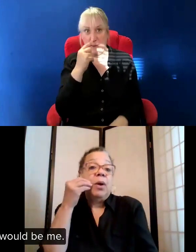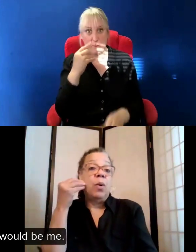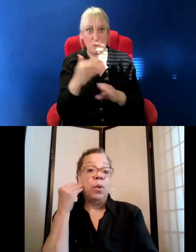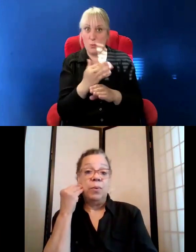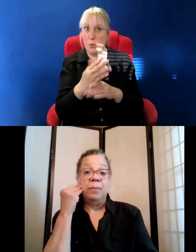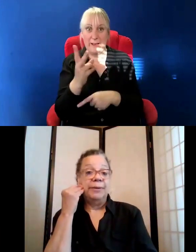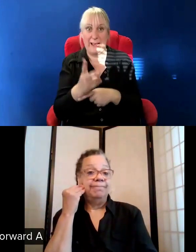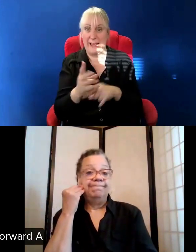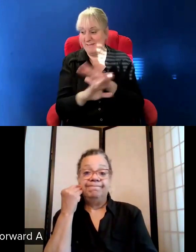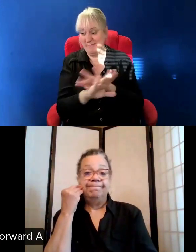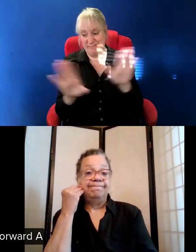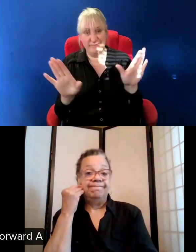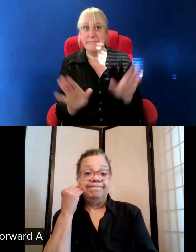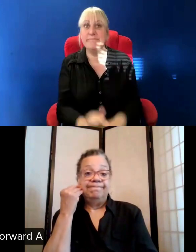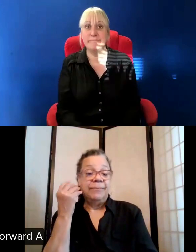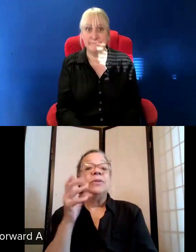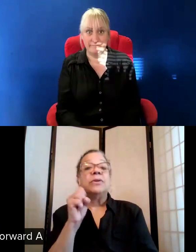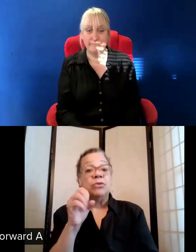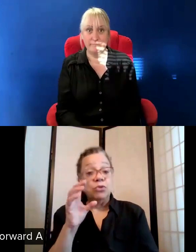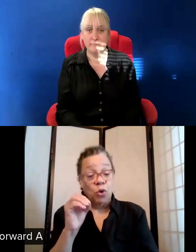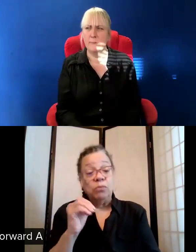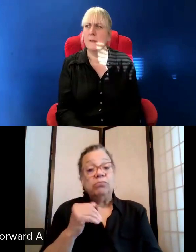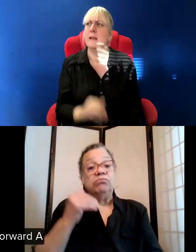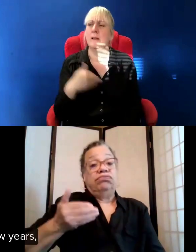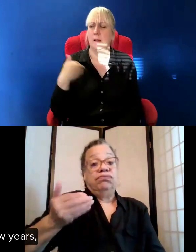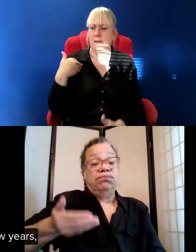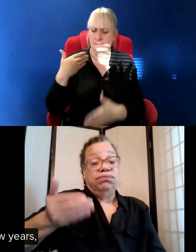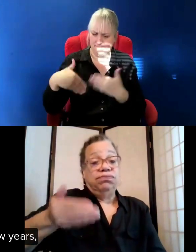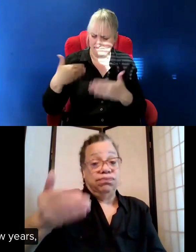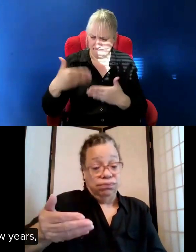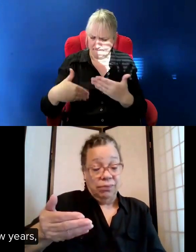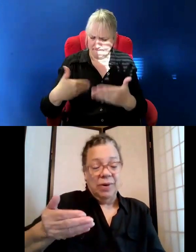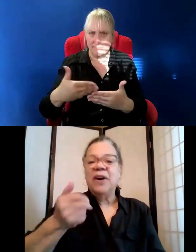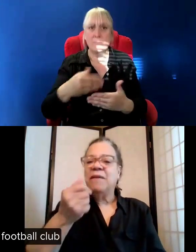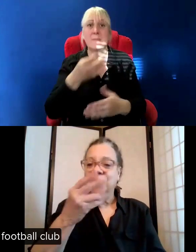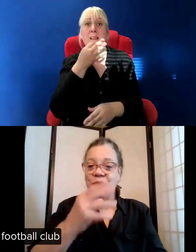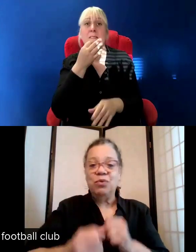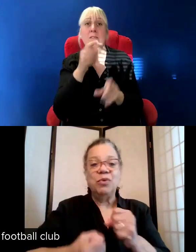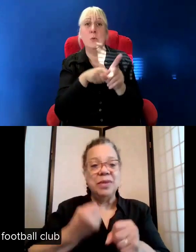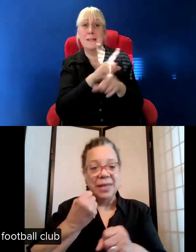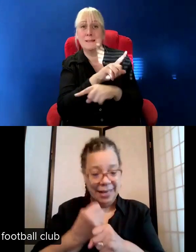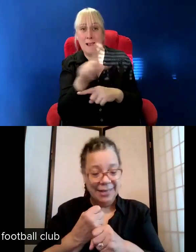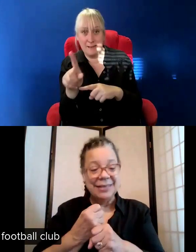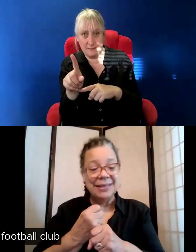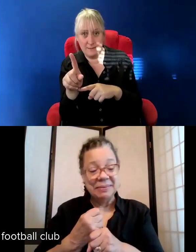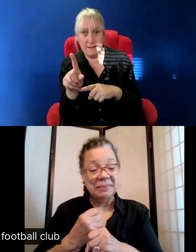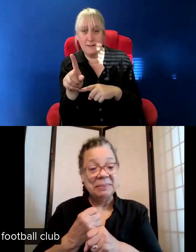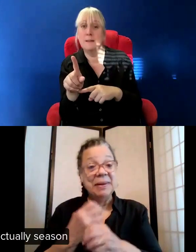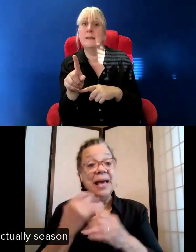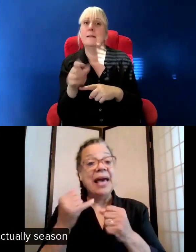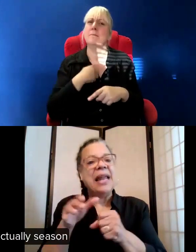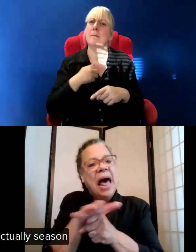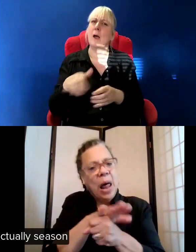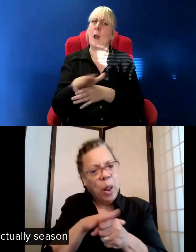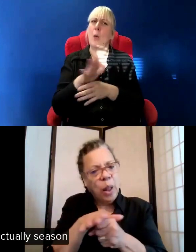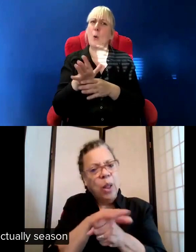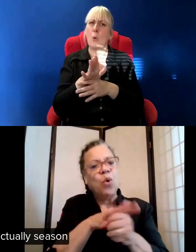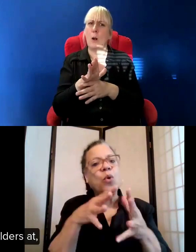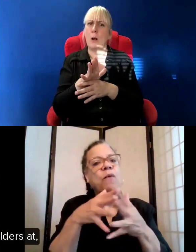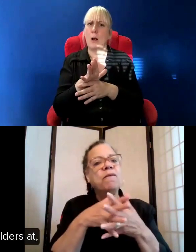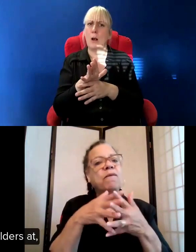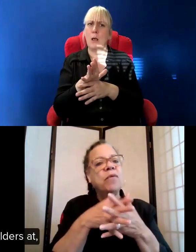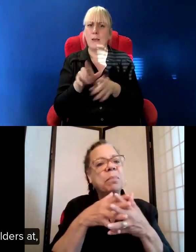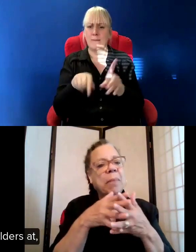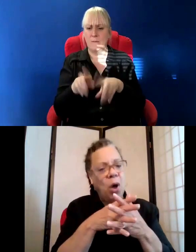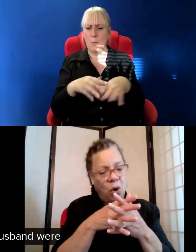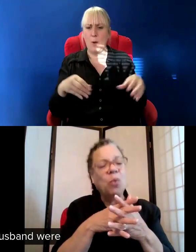me. Sort of fast forward a good few years, and our local football club that we were actually season